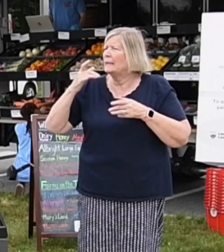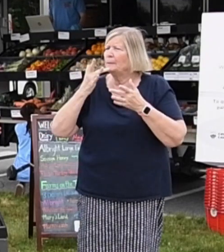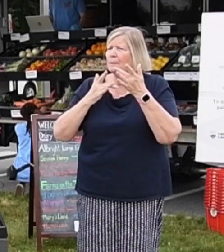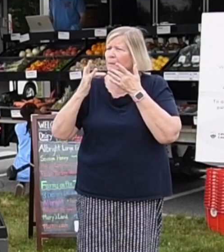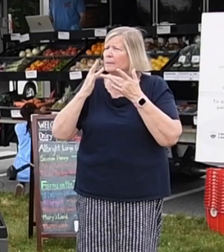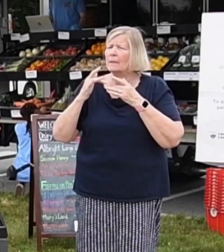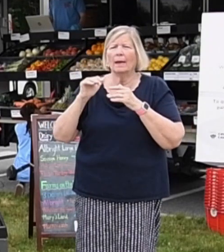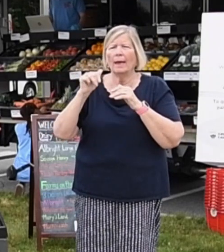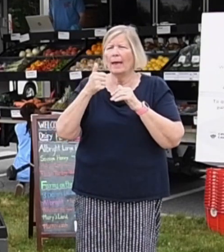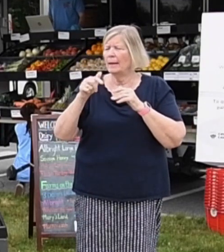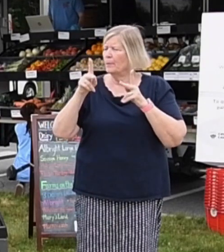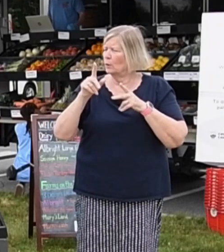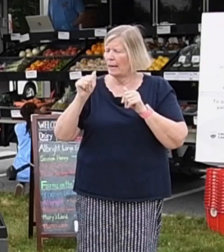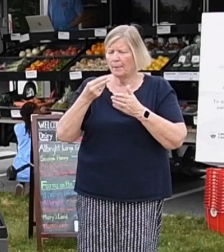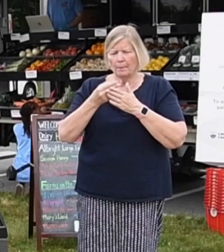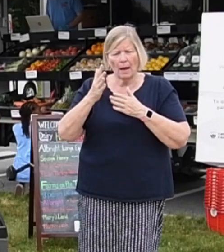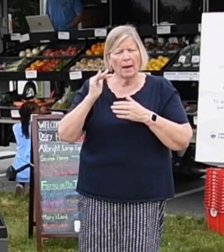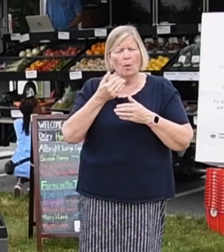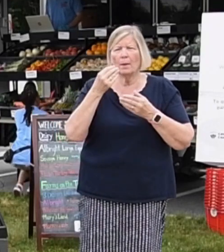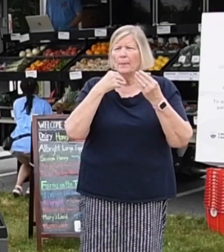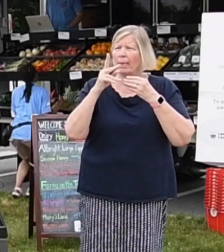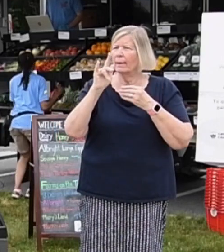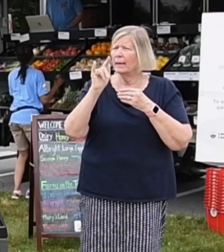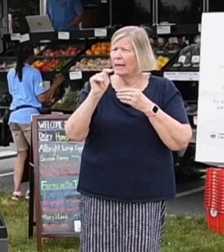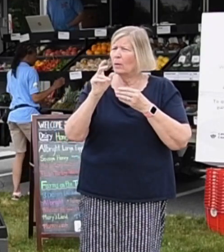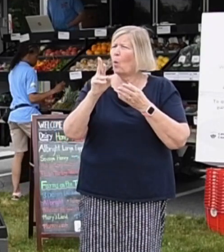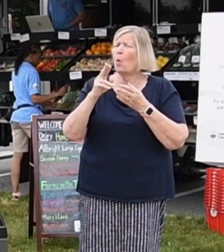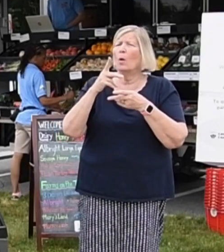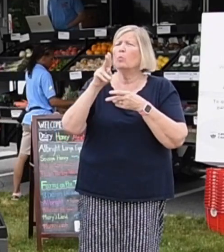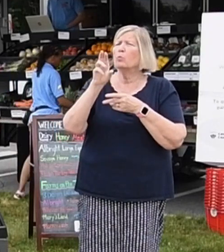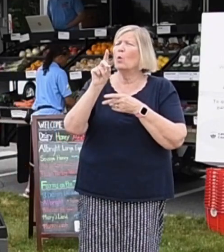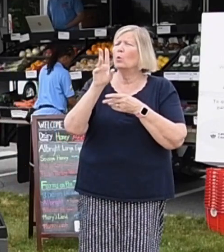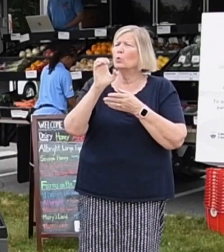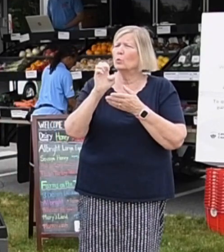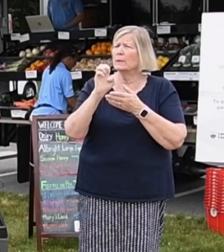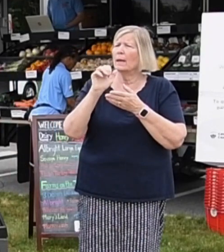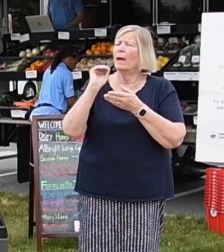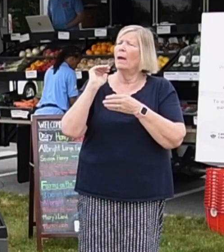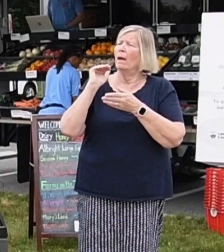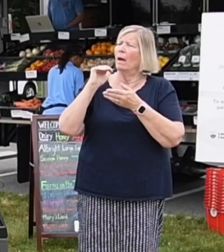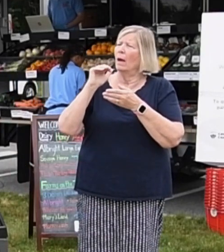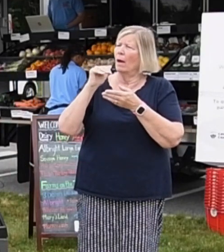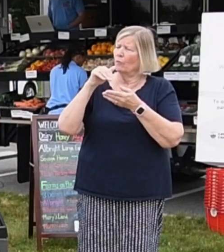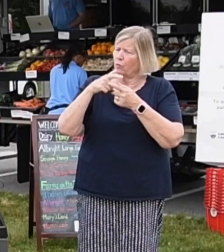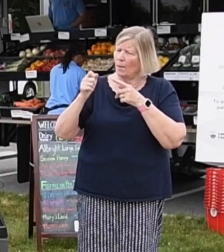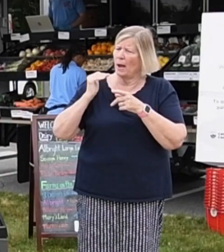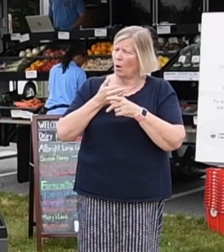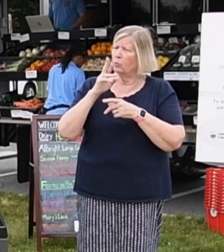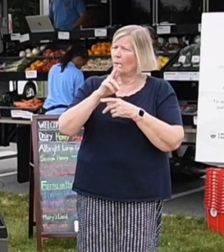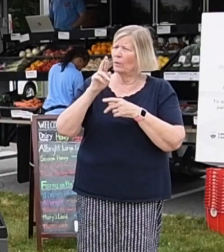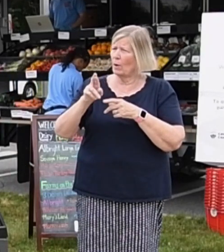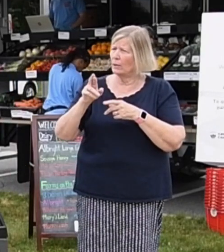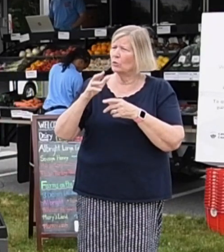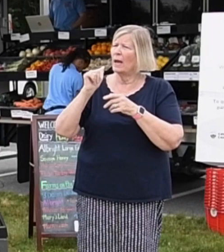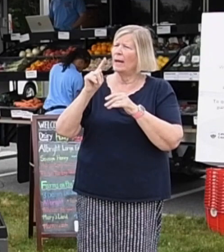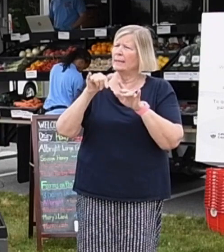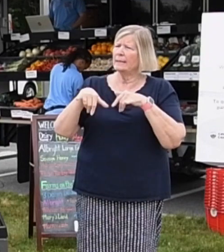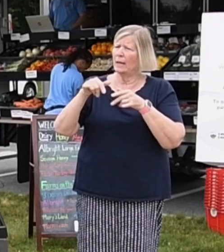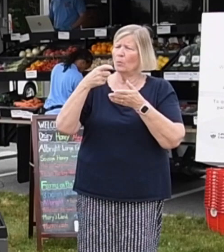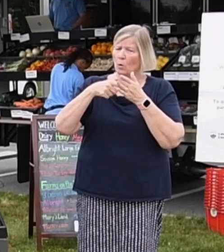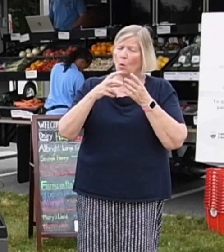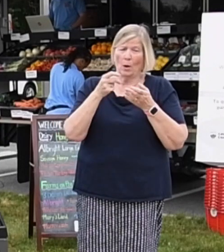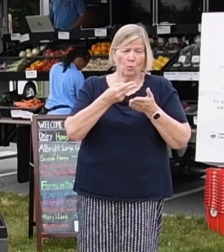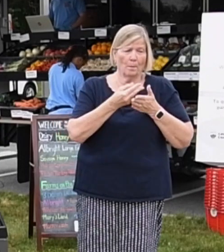Anyone can purchase our meal kits or produce from the Roving Radish at our standard price. And when people purchase from the Roving Radish at